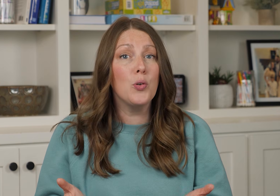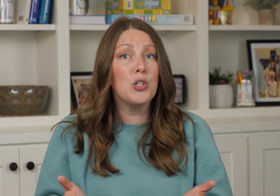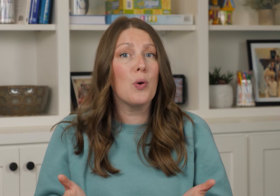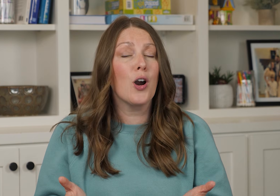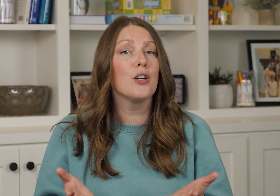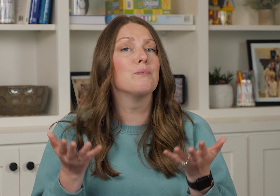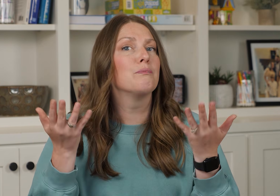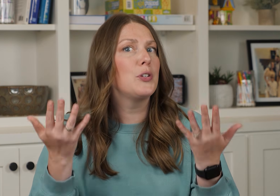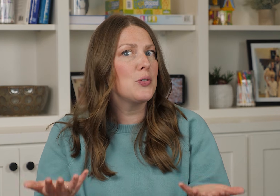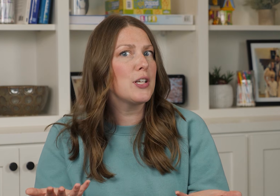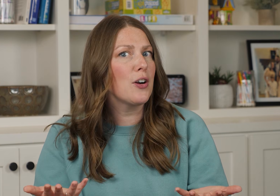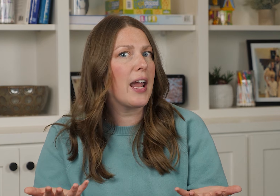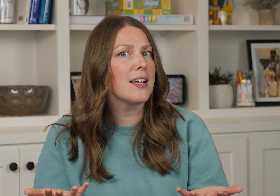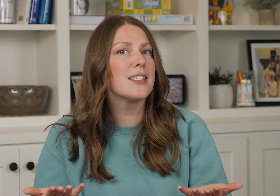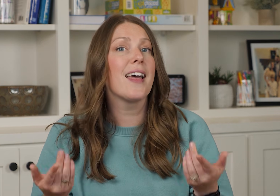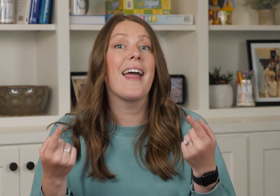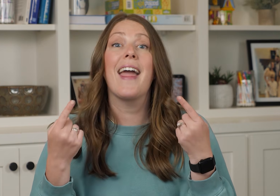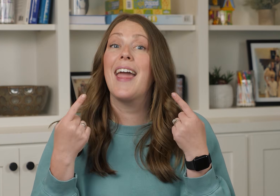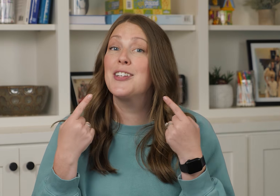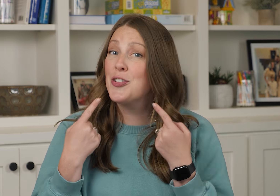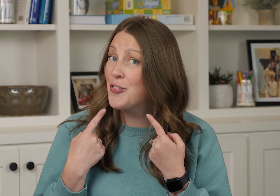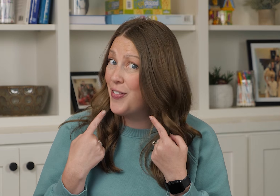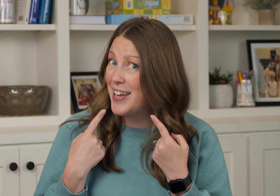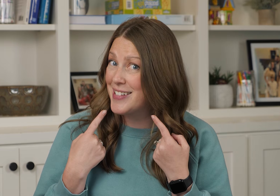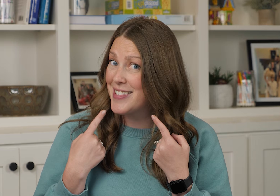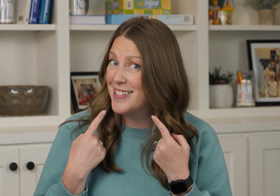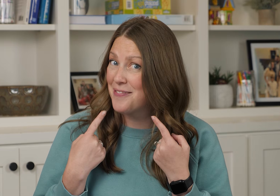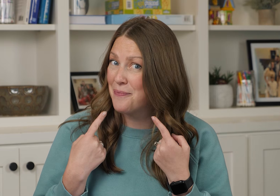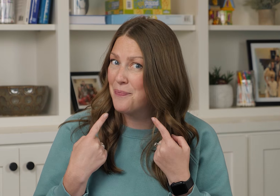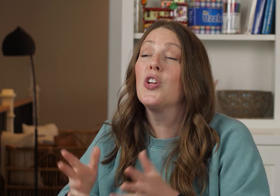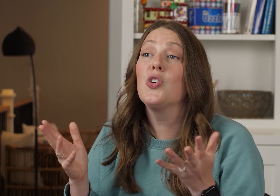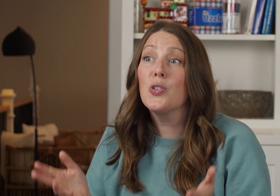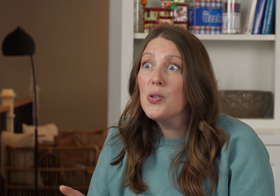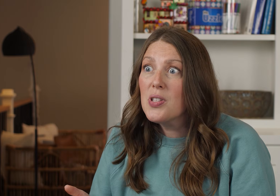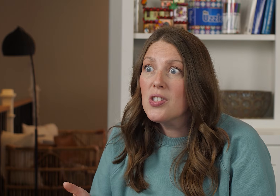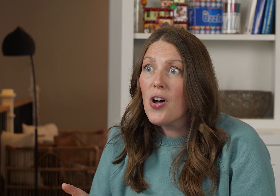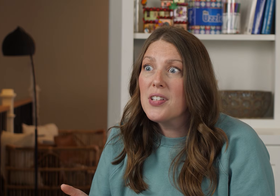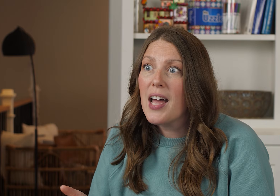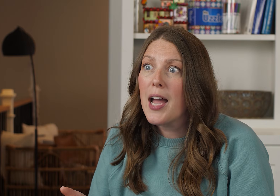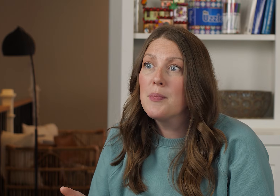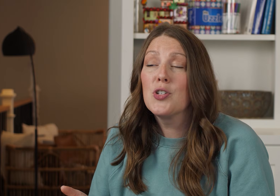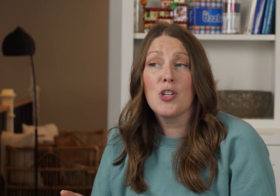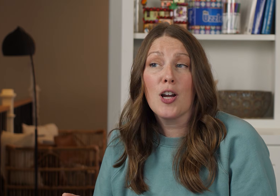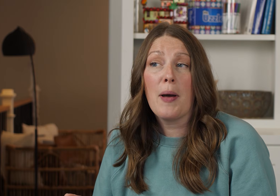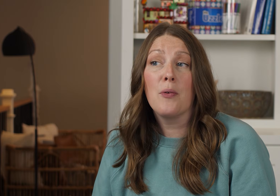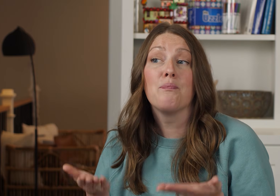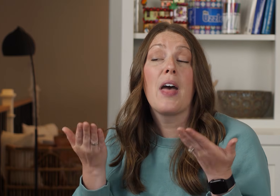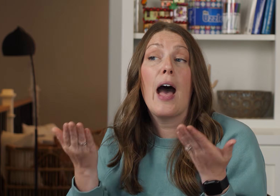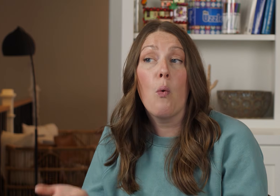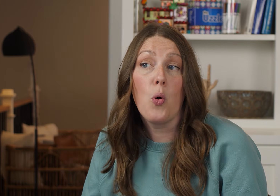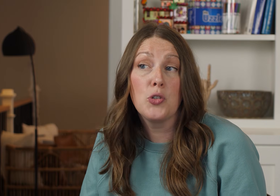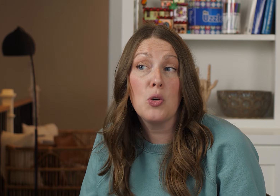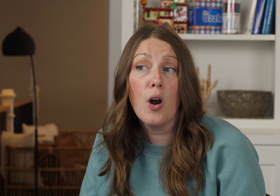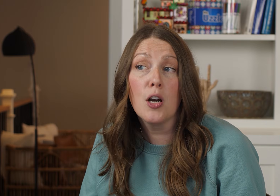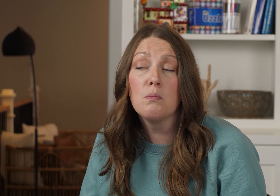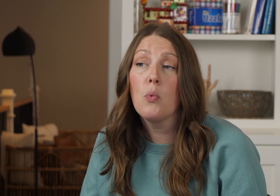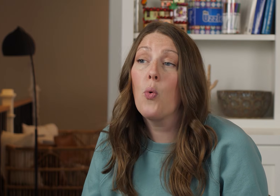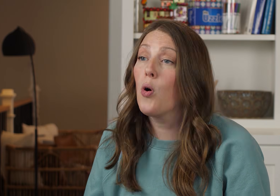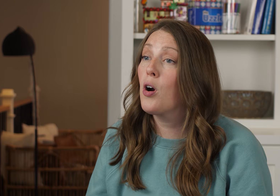you are using your hands and your face. You'll use this all the time to talk about how old you are, or